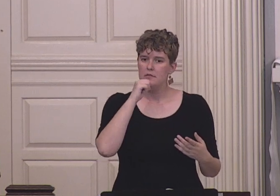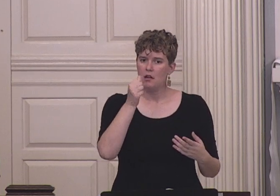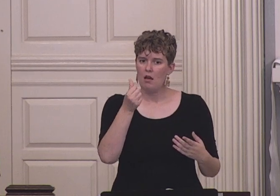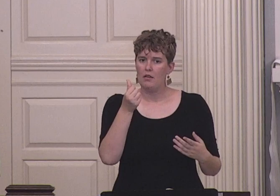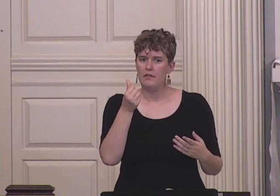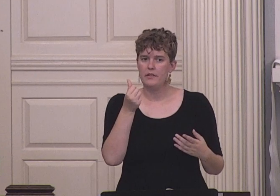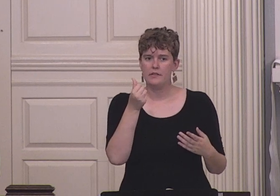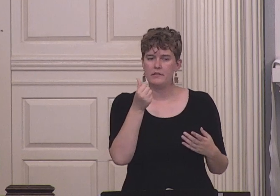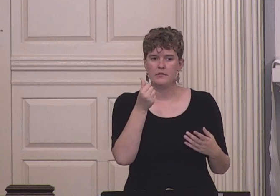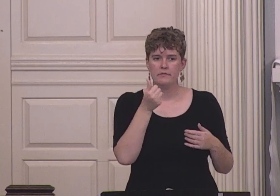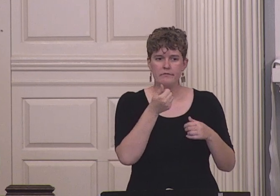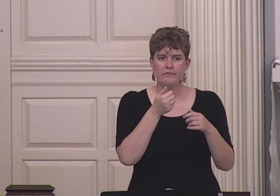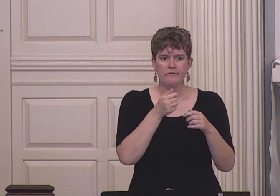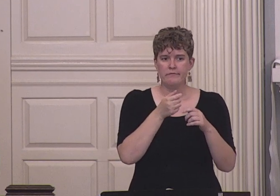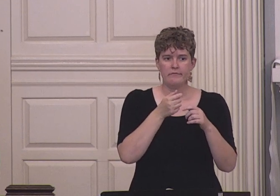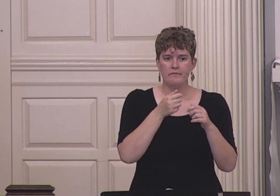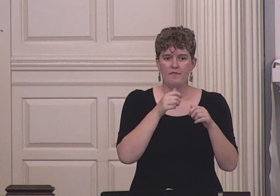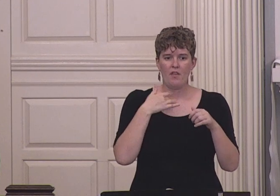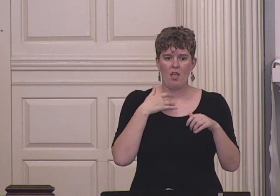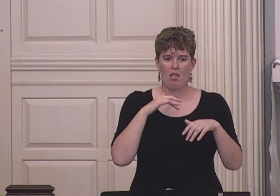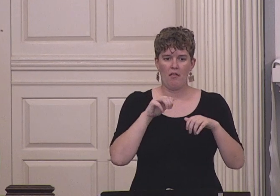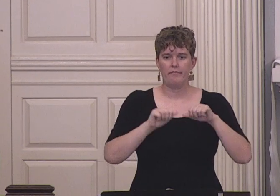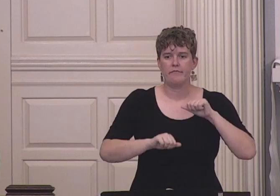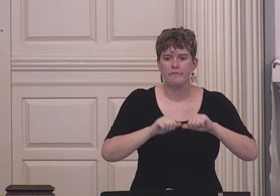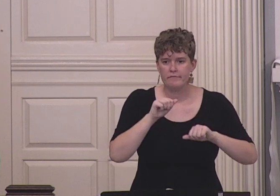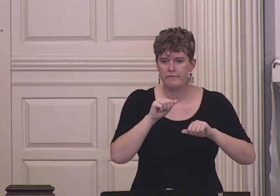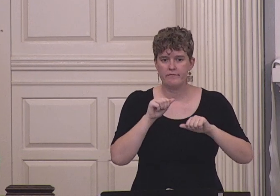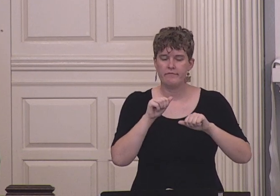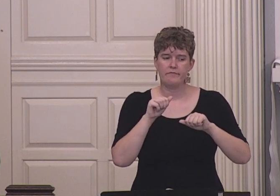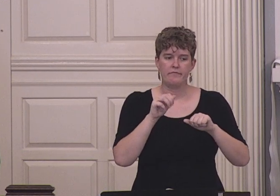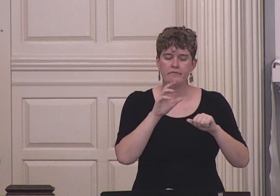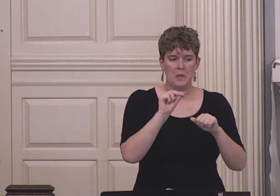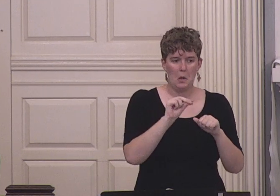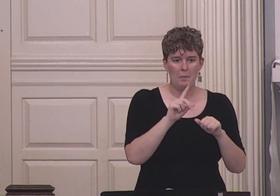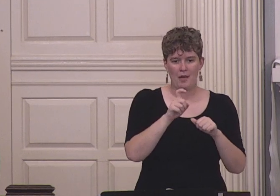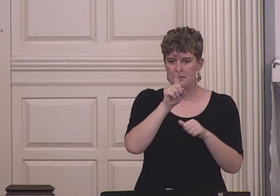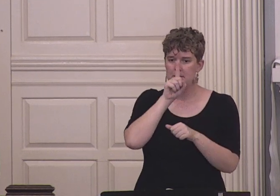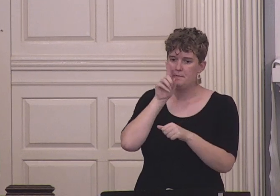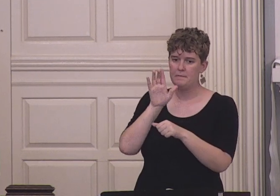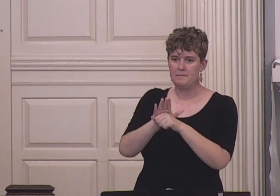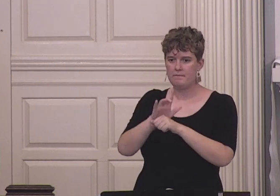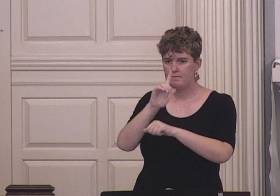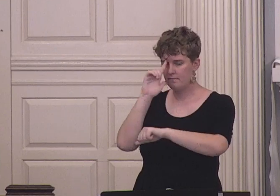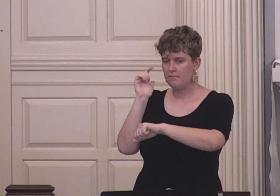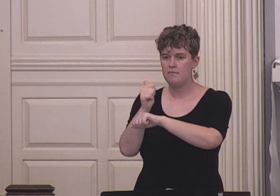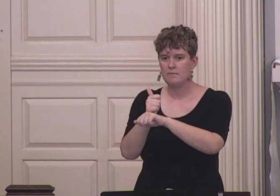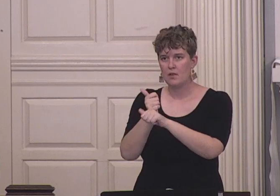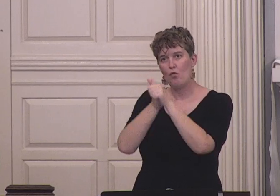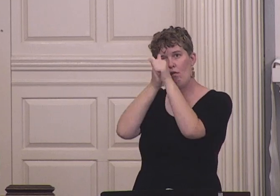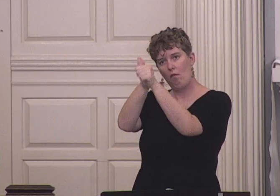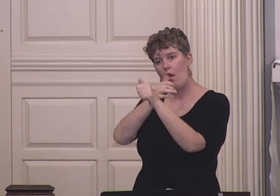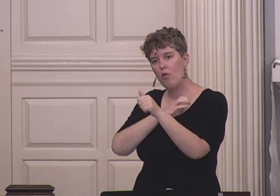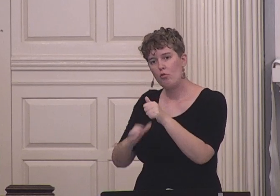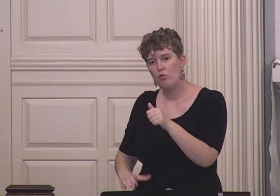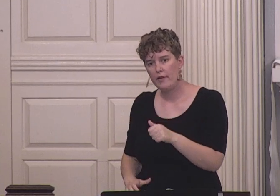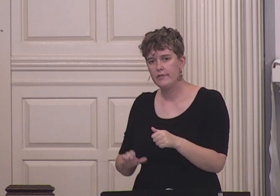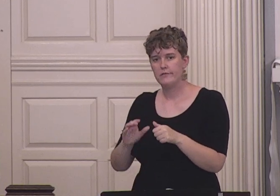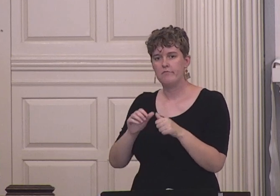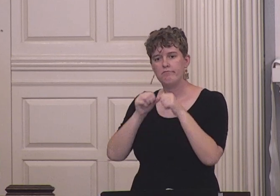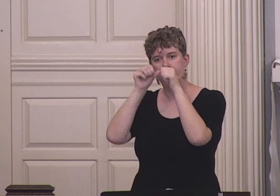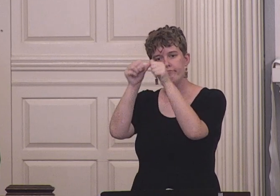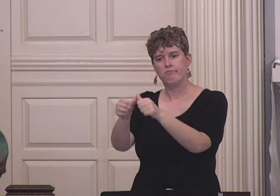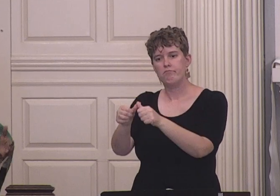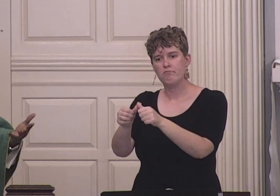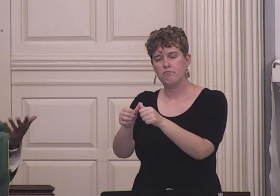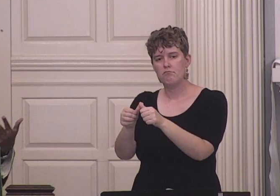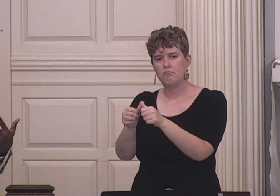the choice that you have made, the choice to live as a Christian and the choice to follow Christ as you should.